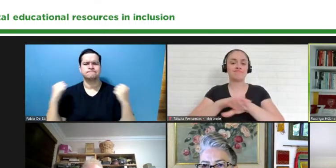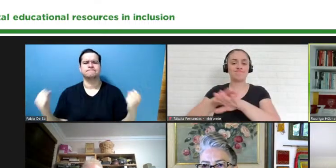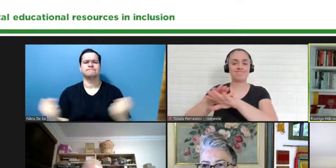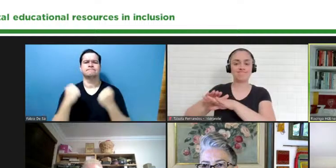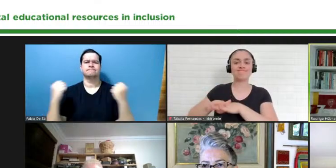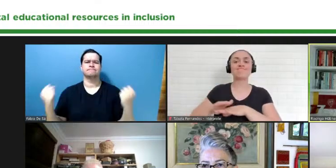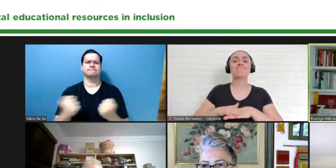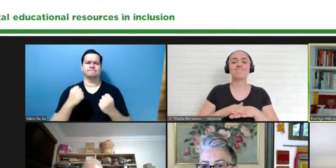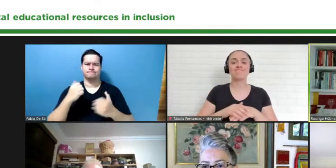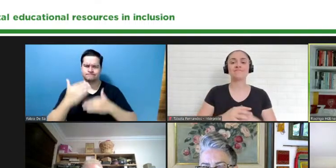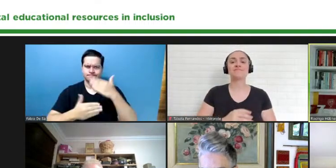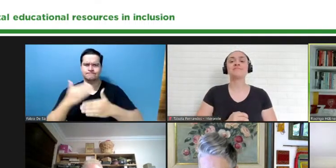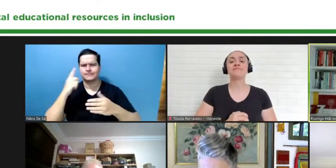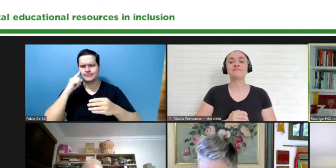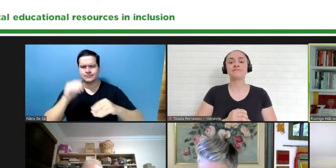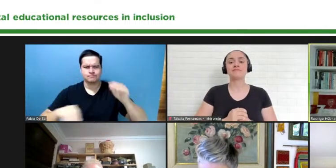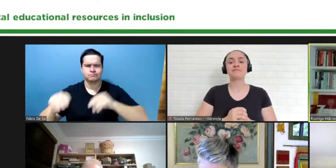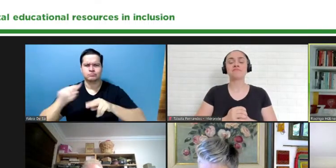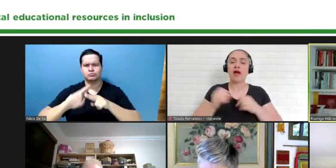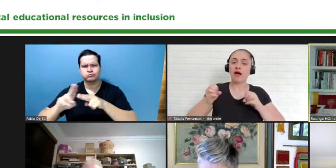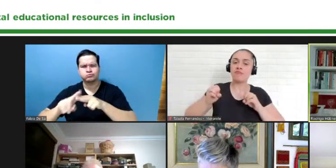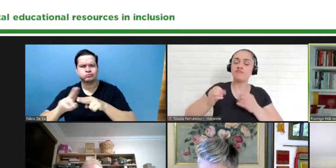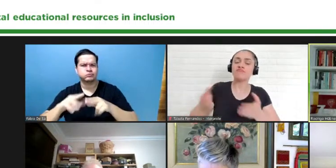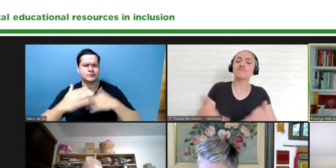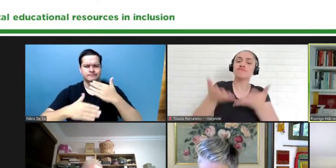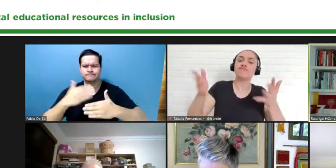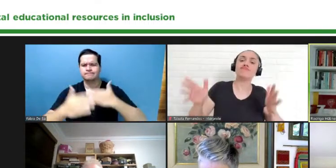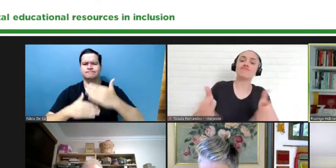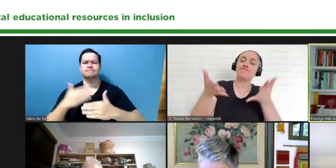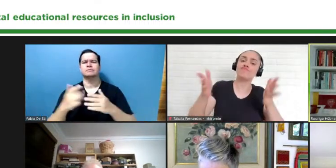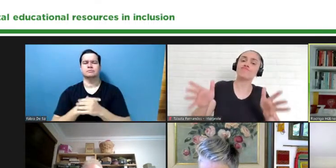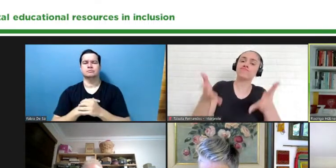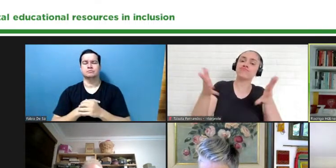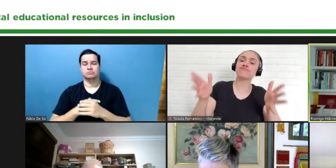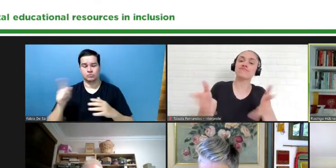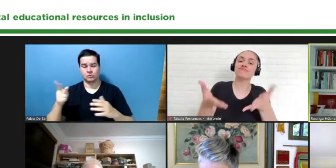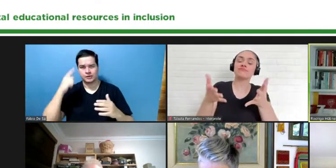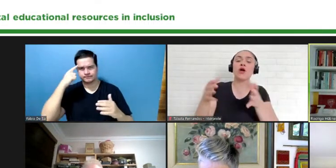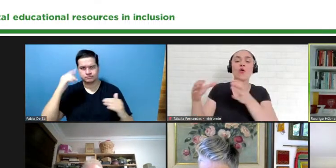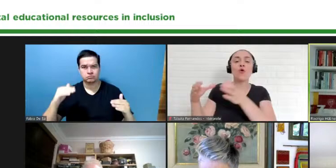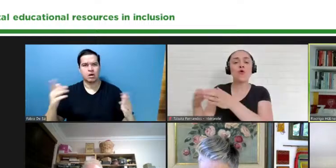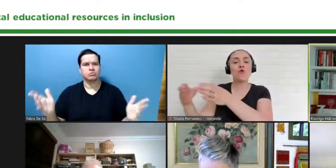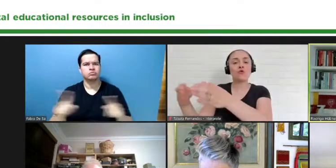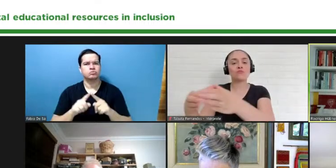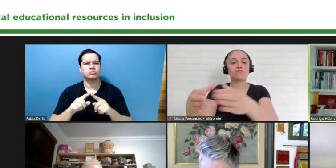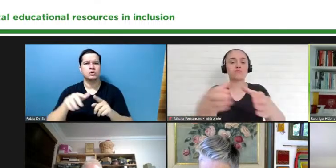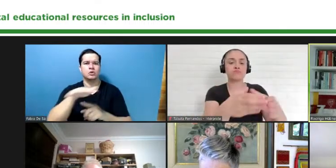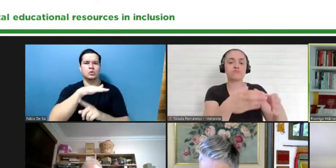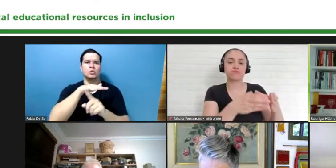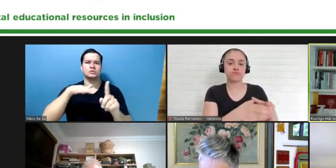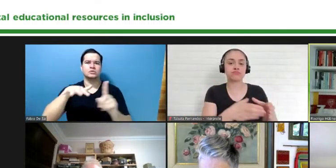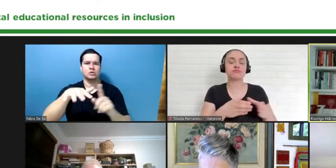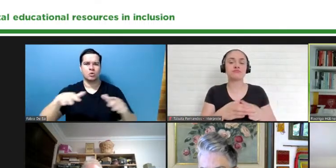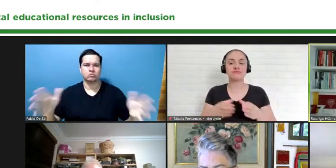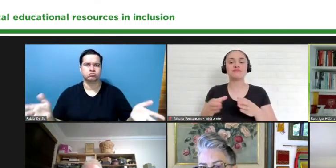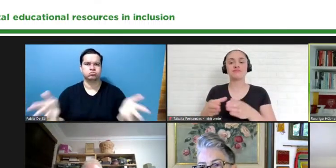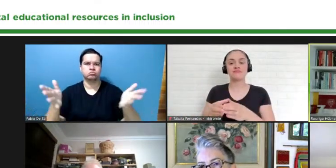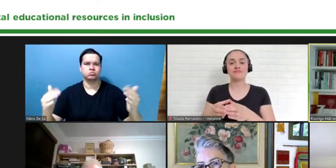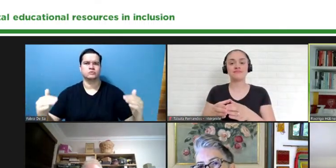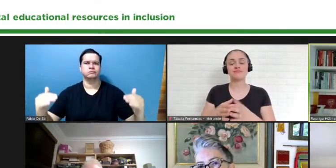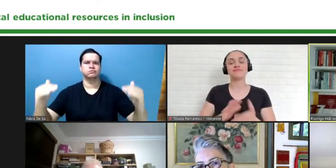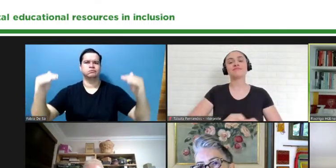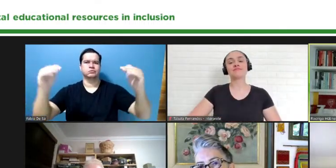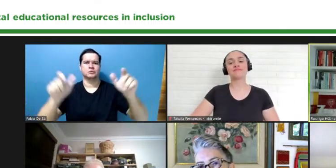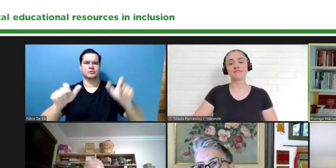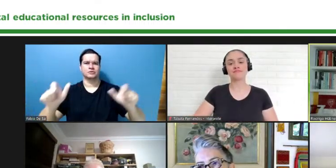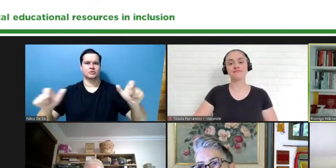to incentivize, to stimulate communities like this. Well,